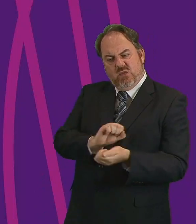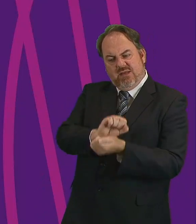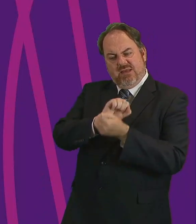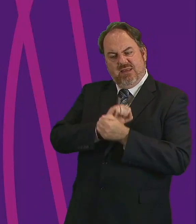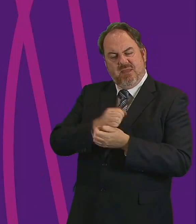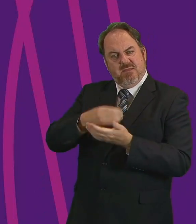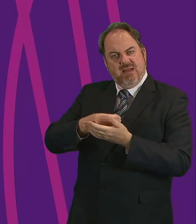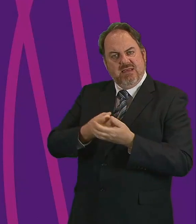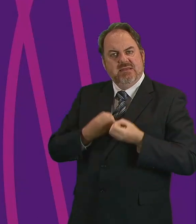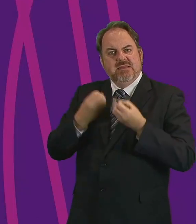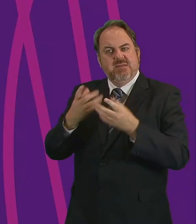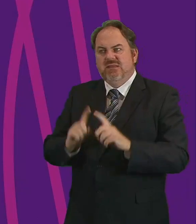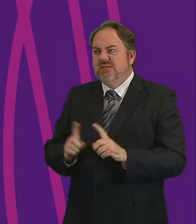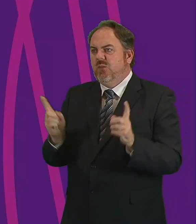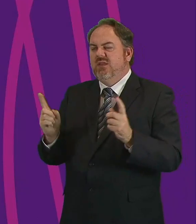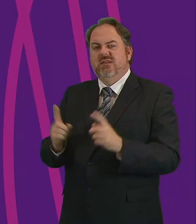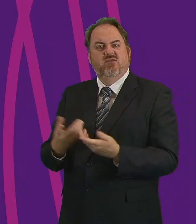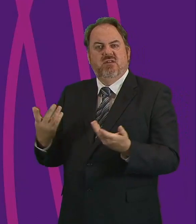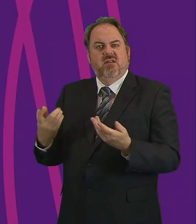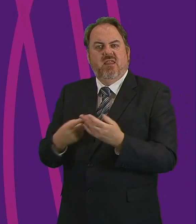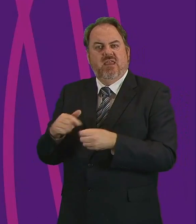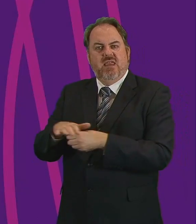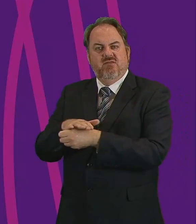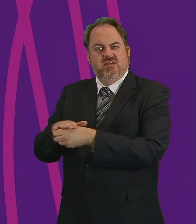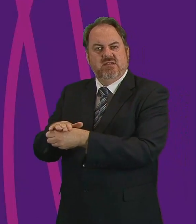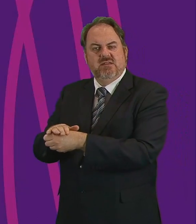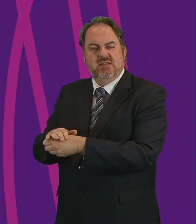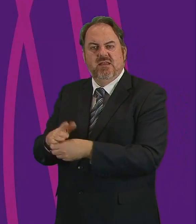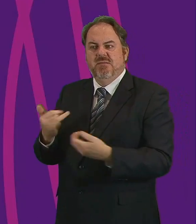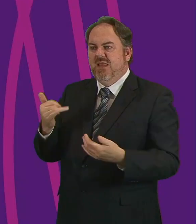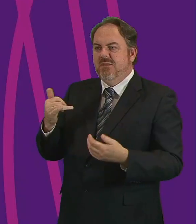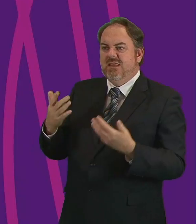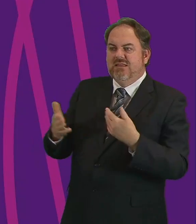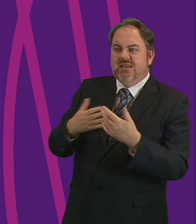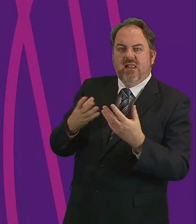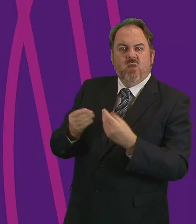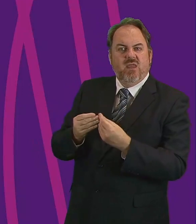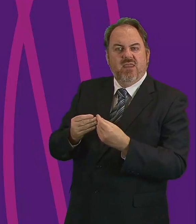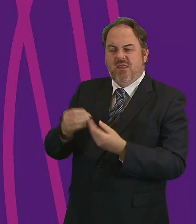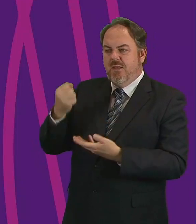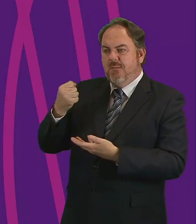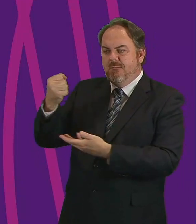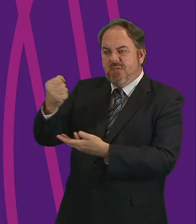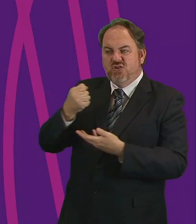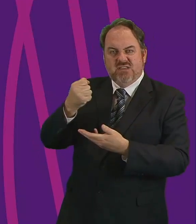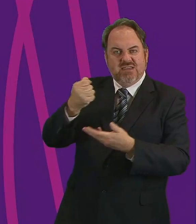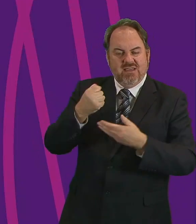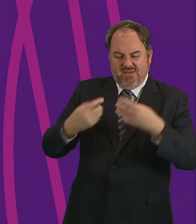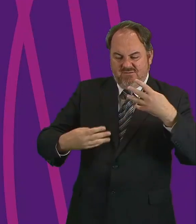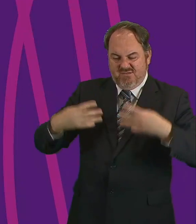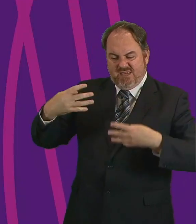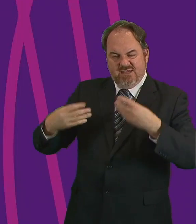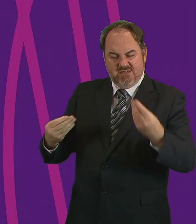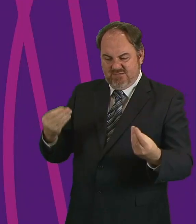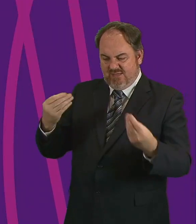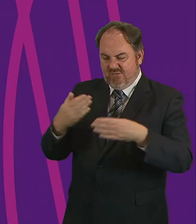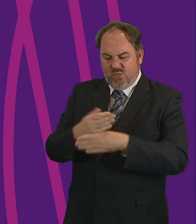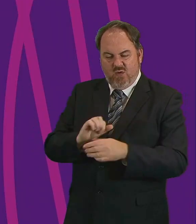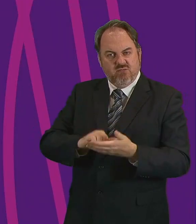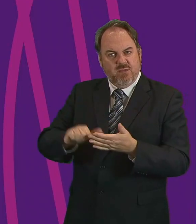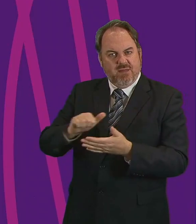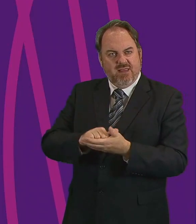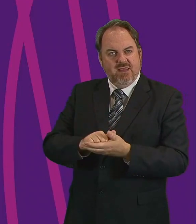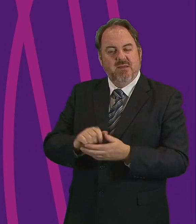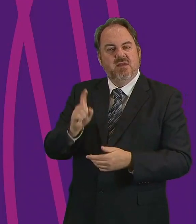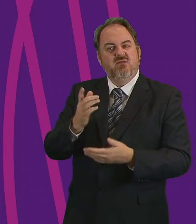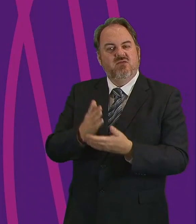resource are designed to deal with in-year management or budgeting errors. Yet greater borrowing to deal with a pandemic would be really